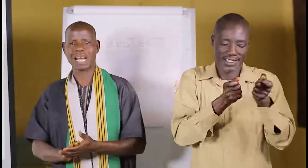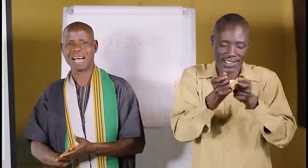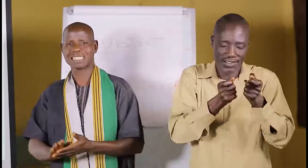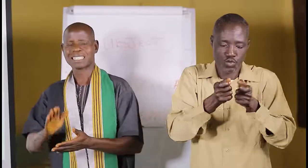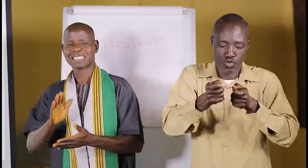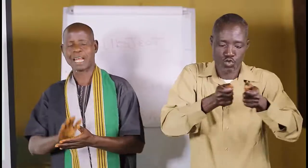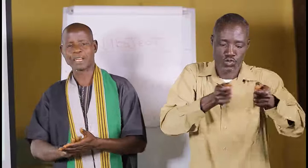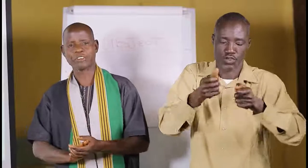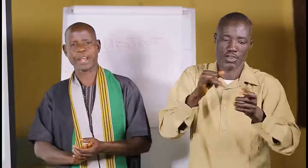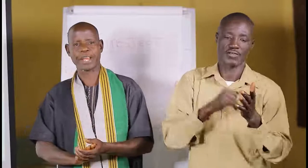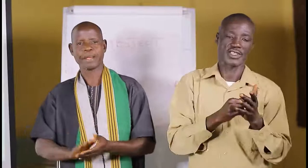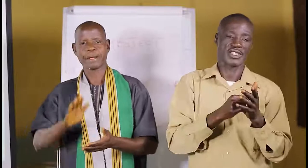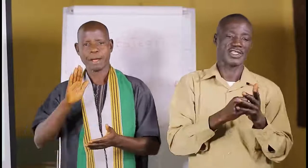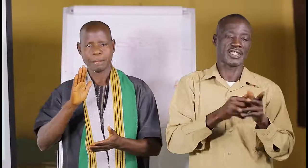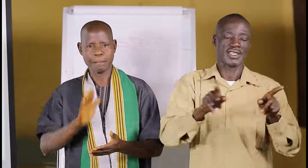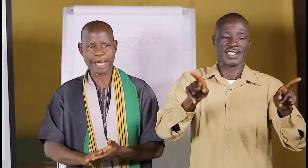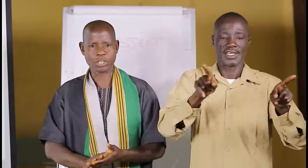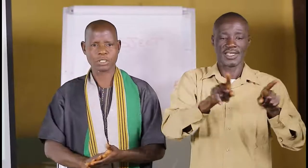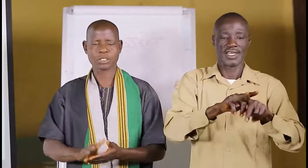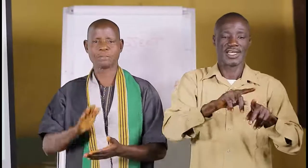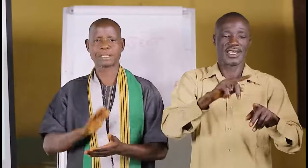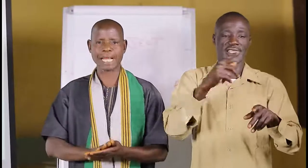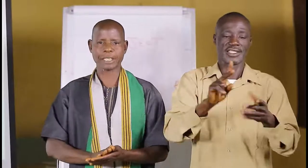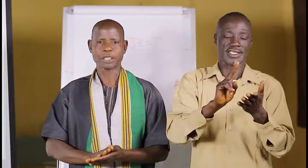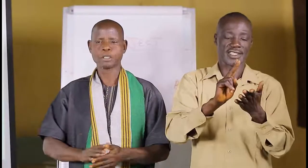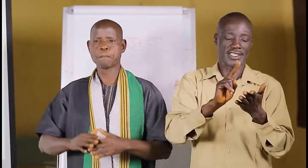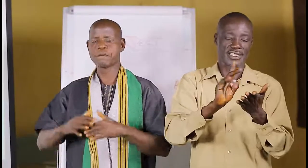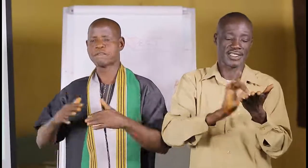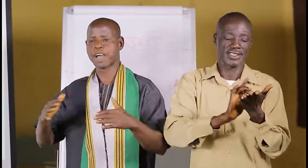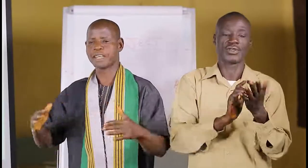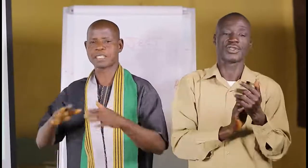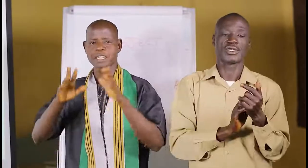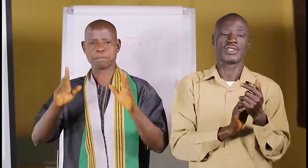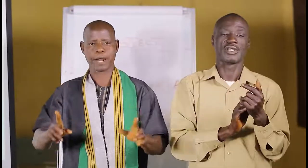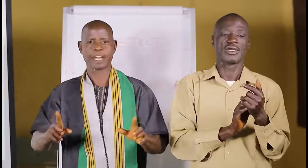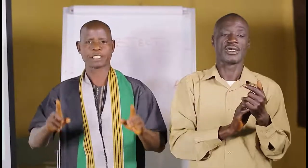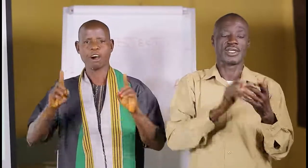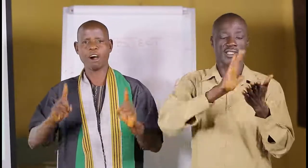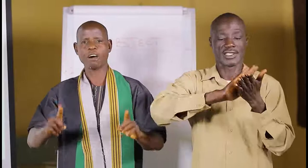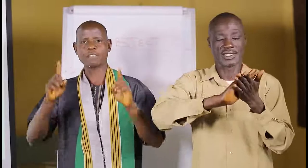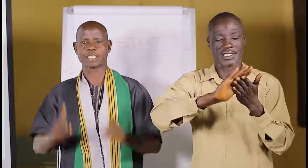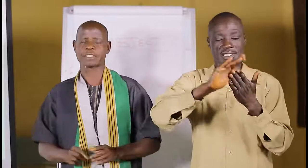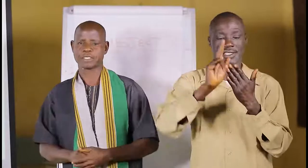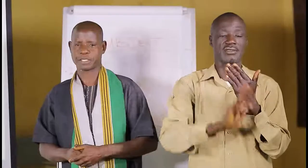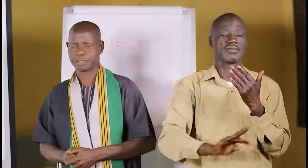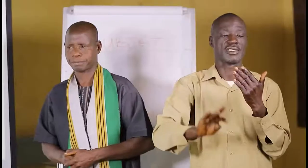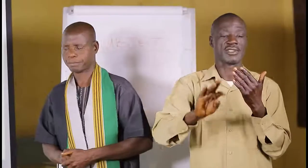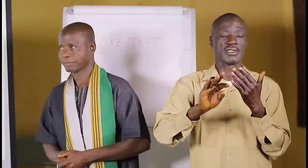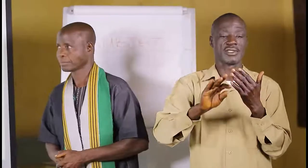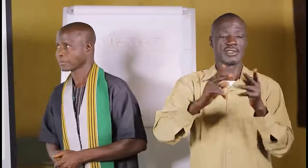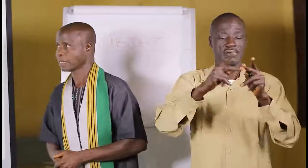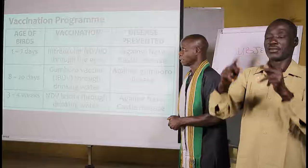as well as sanitary measures to be taken to prevent the spread of